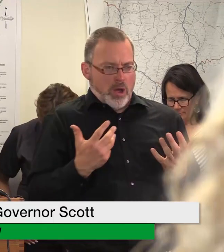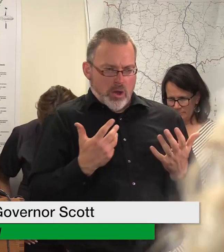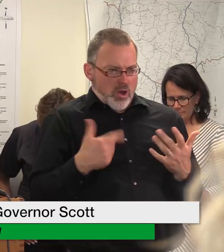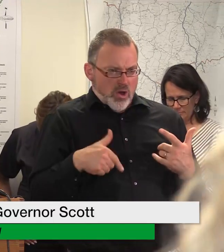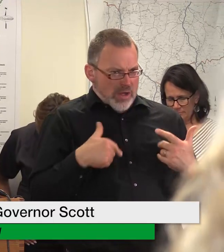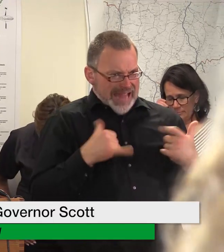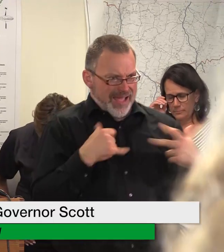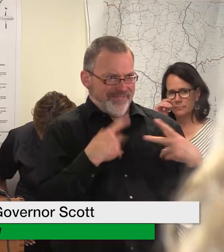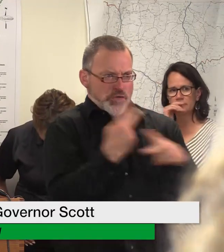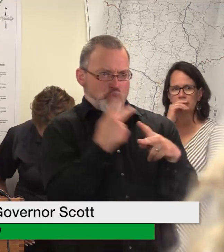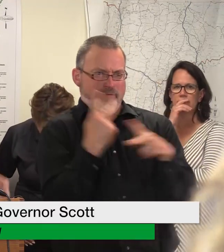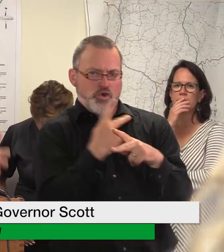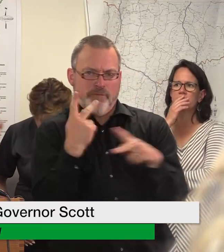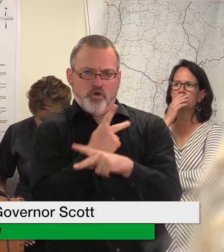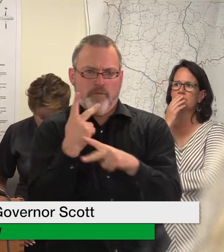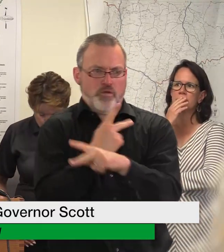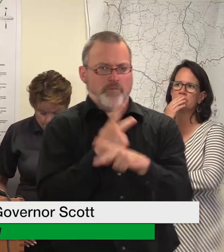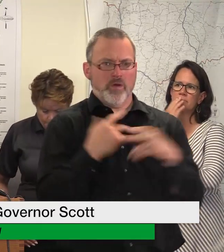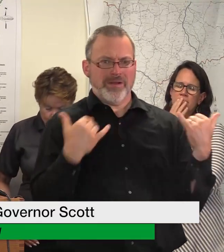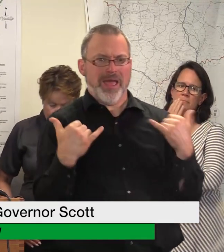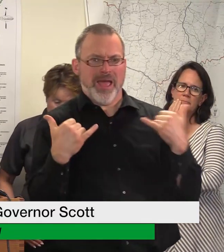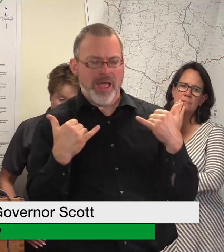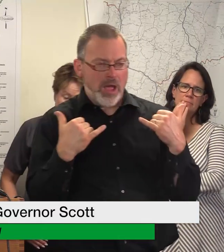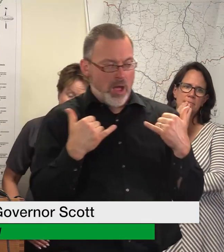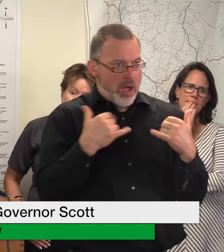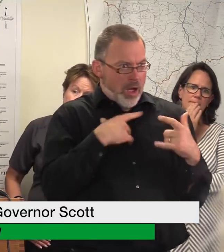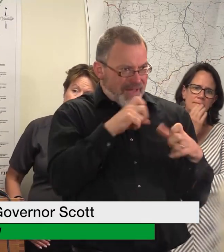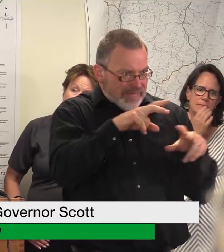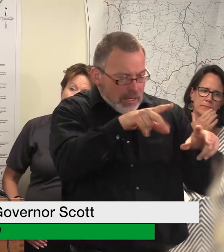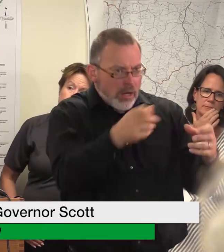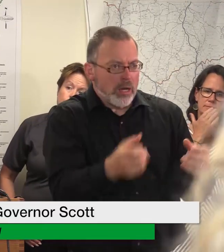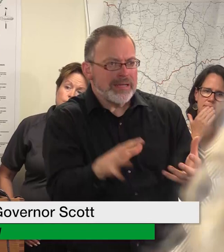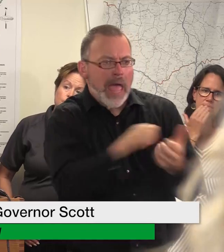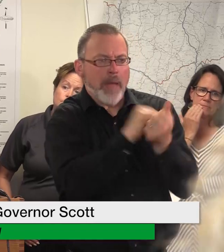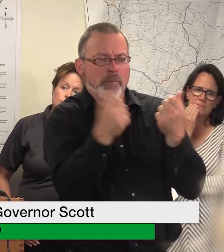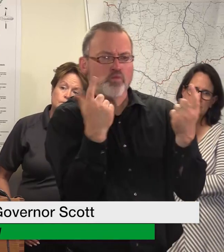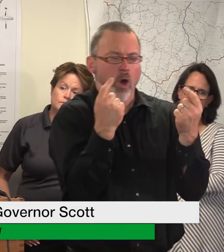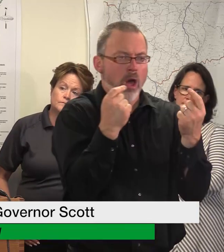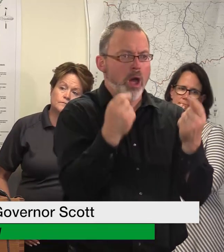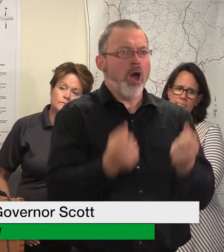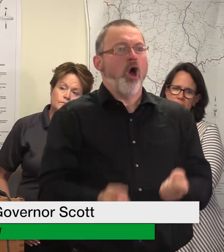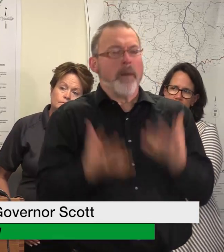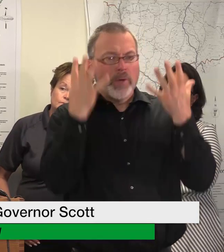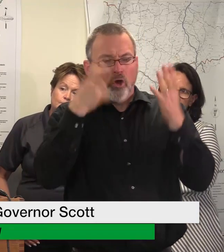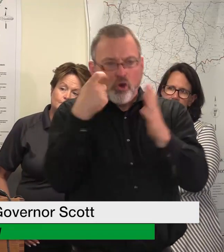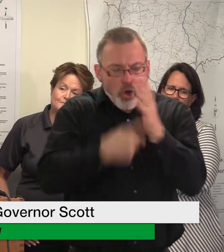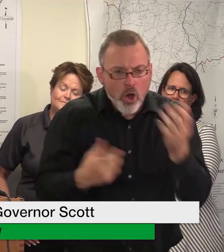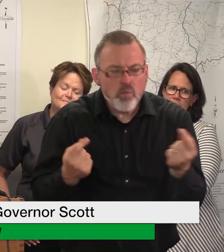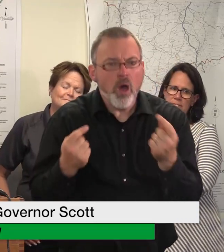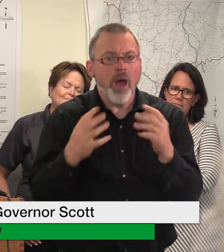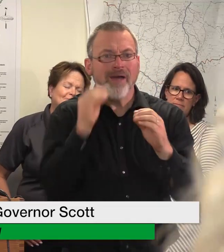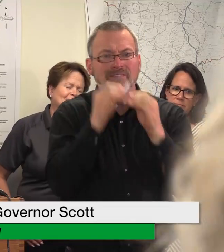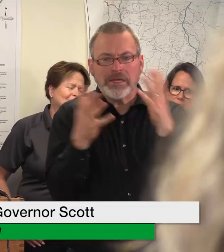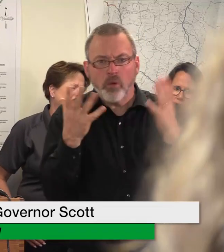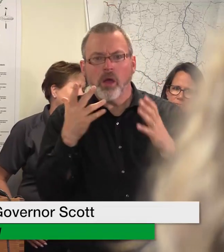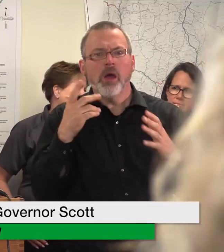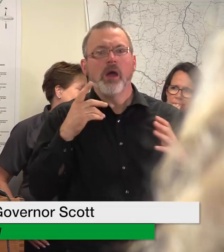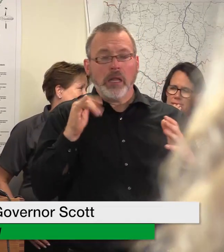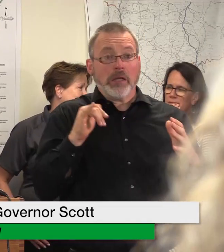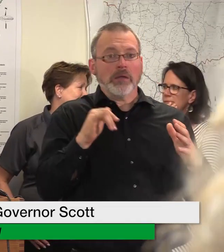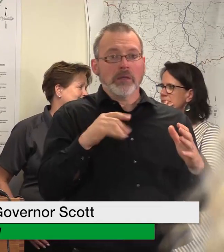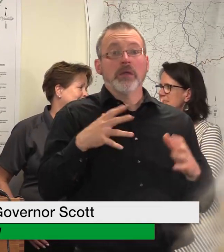There's still a lot of pieces, and that's one area that our our czar will be